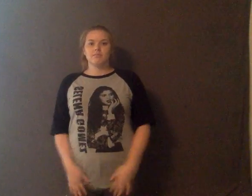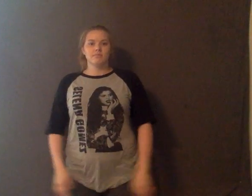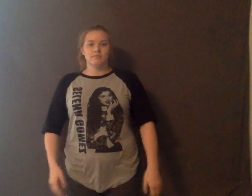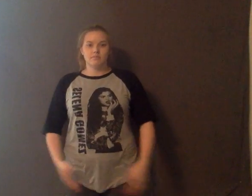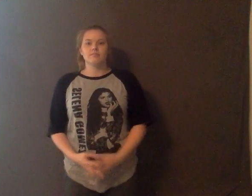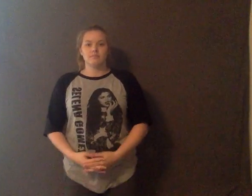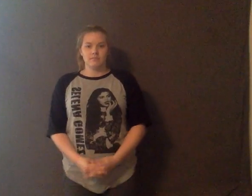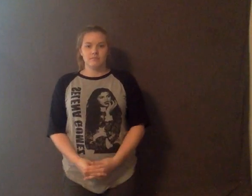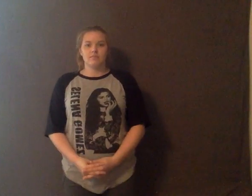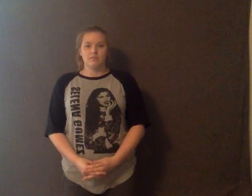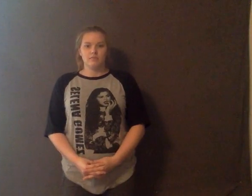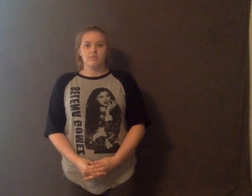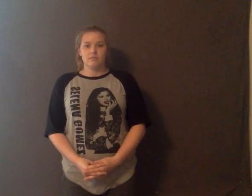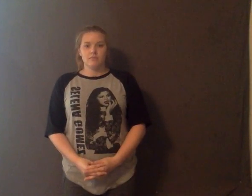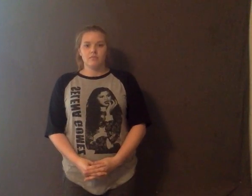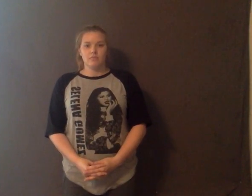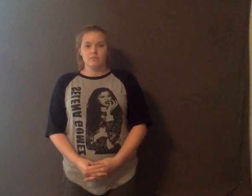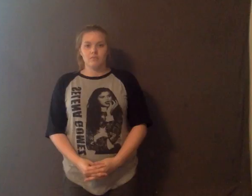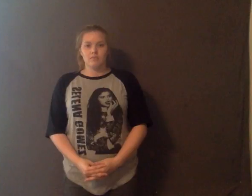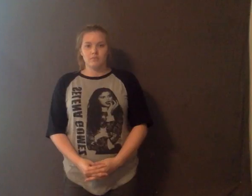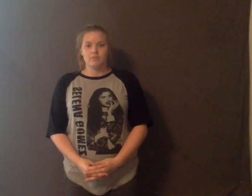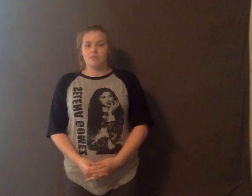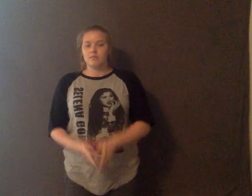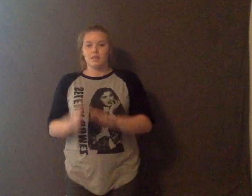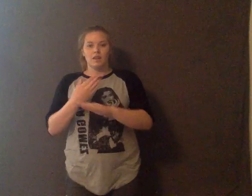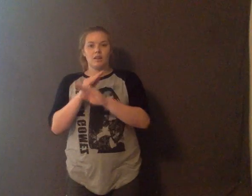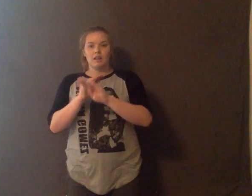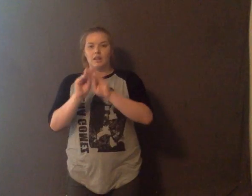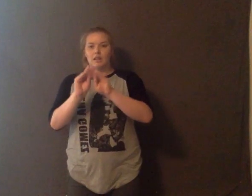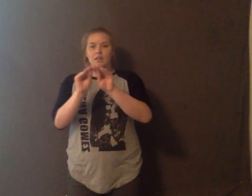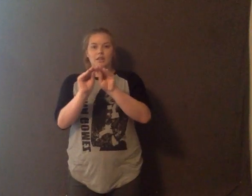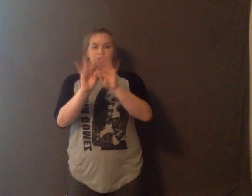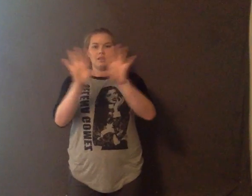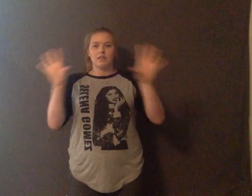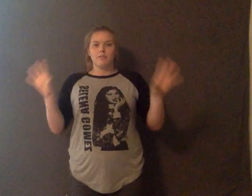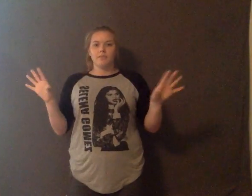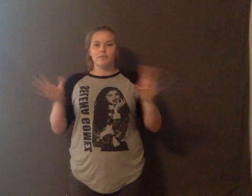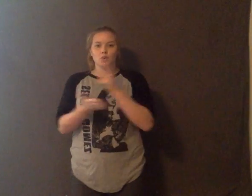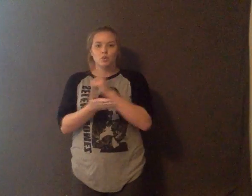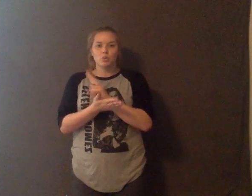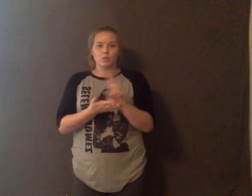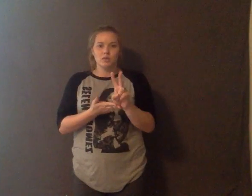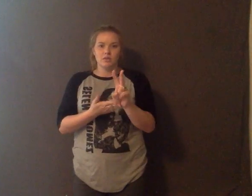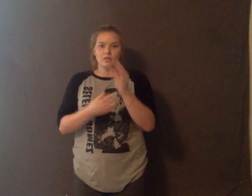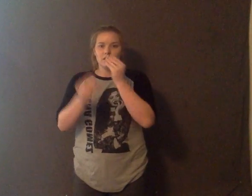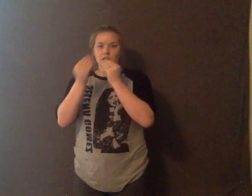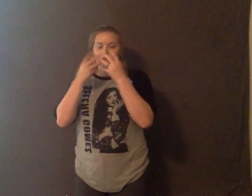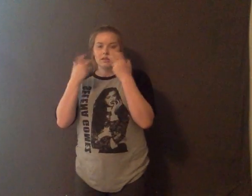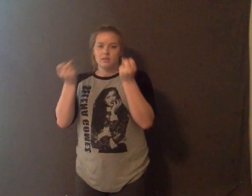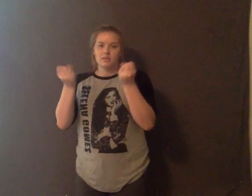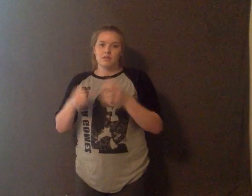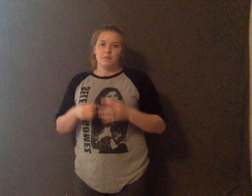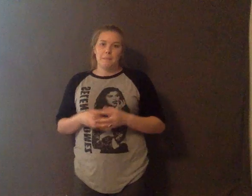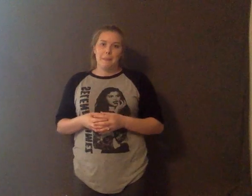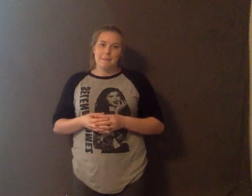on the same carpet of cancer cells. You can clear off the whole plate. This is after just 2 weeks eating healthy, which raises the question, what kind of blood